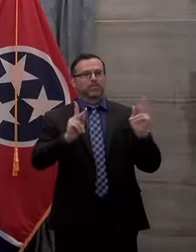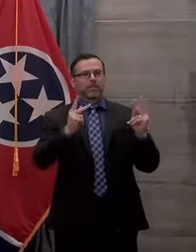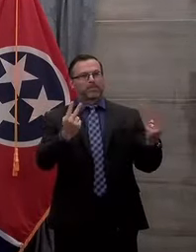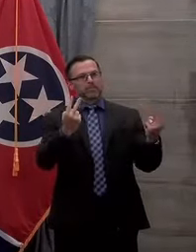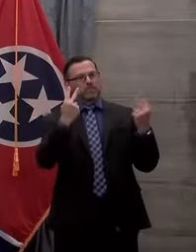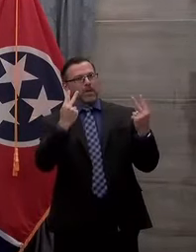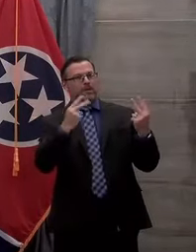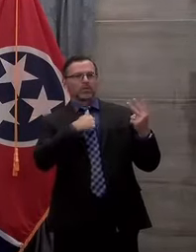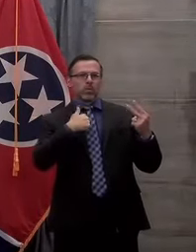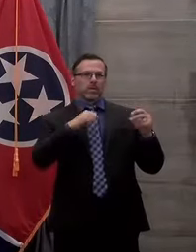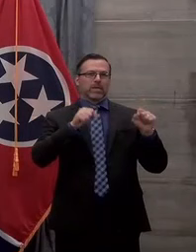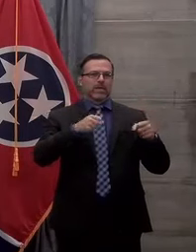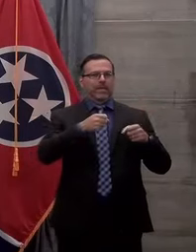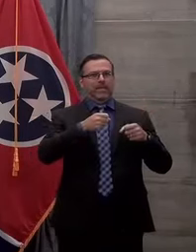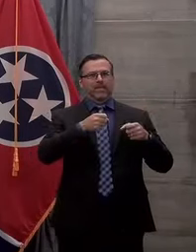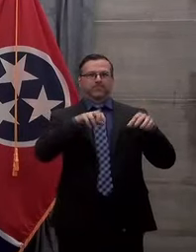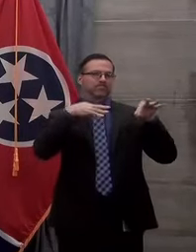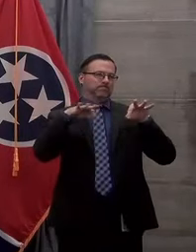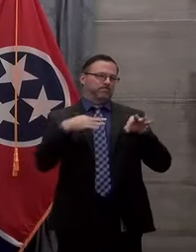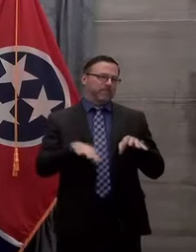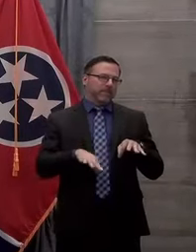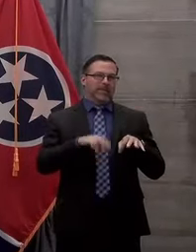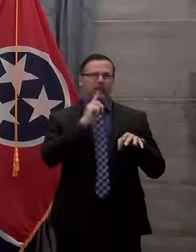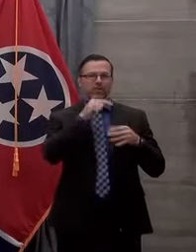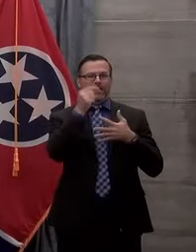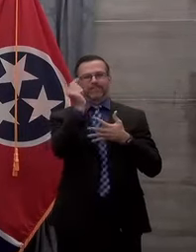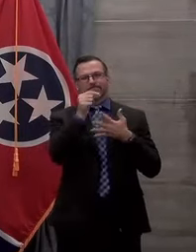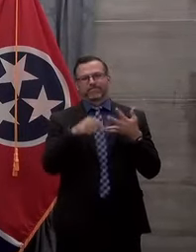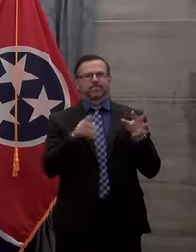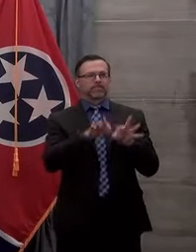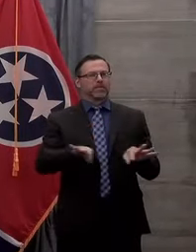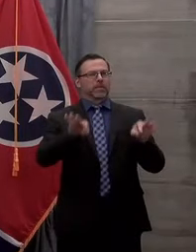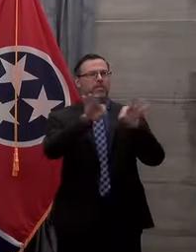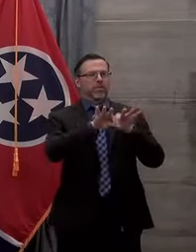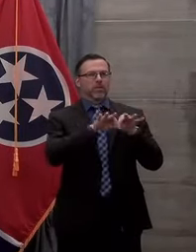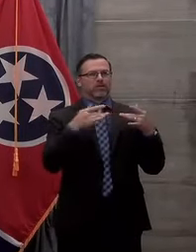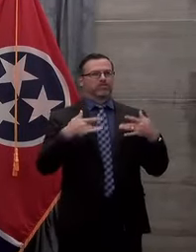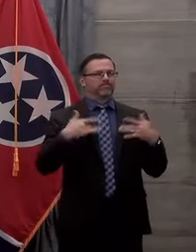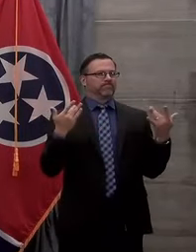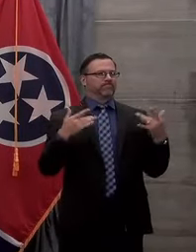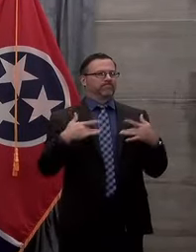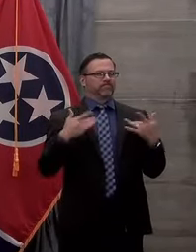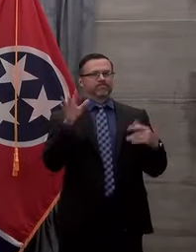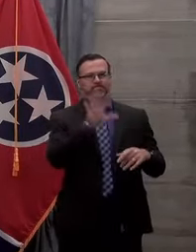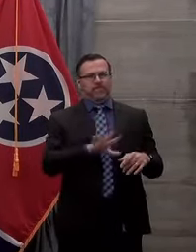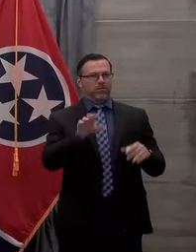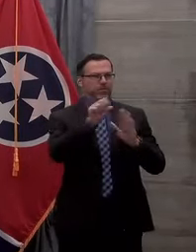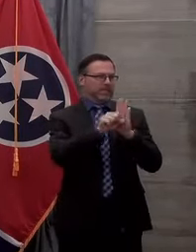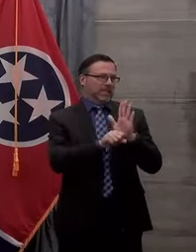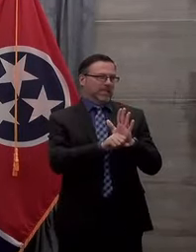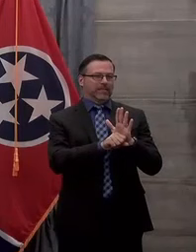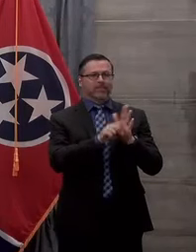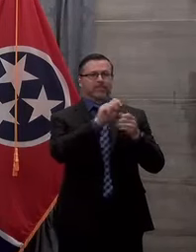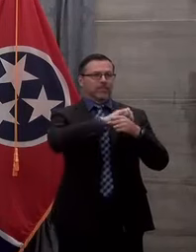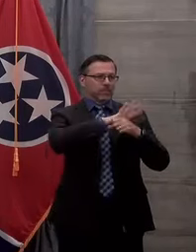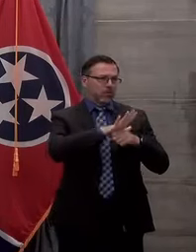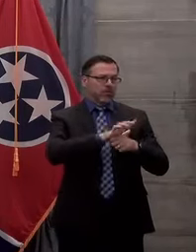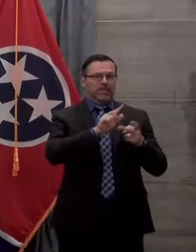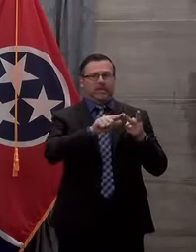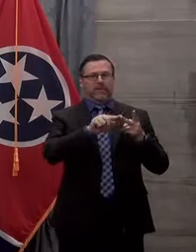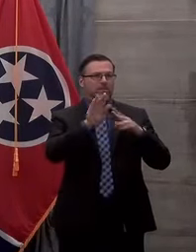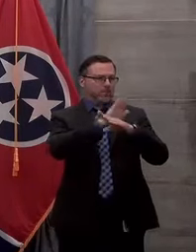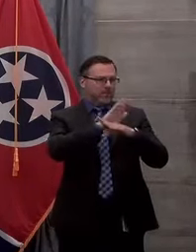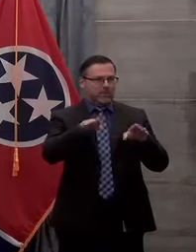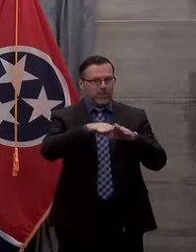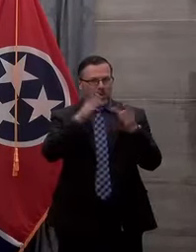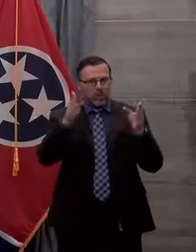opportunity to communicate about very important subjects across our state, whether it's COVID-19, the economic recovery, or